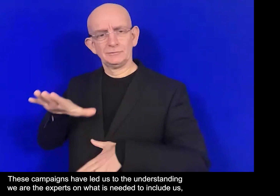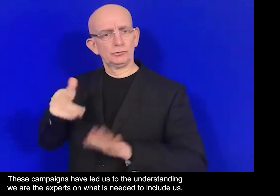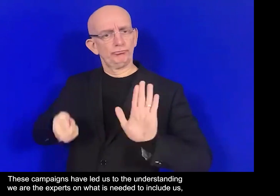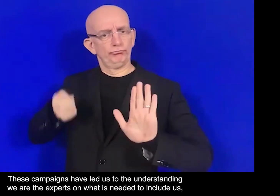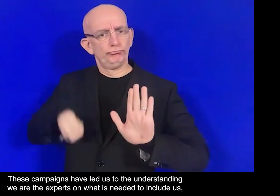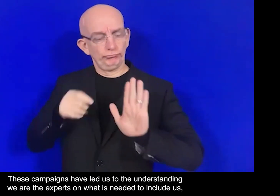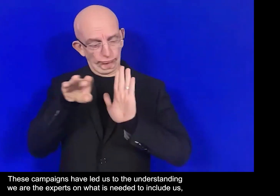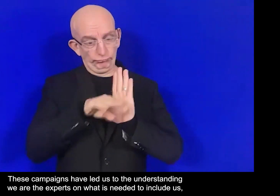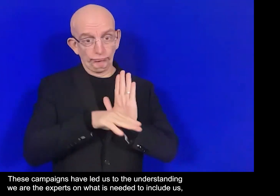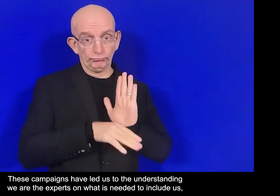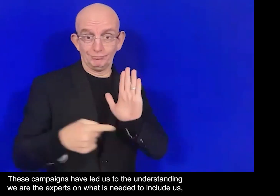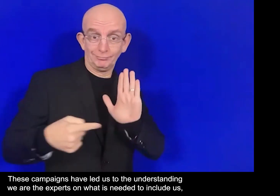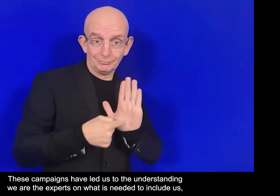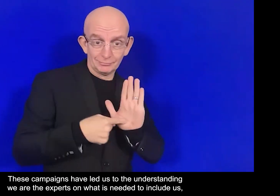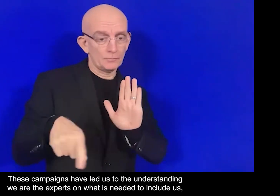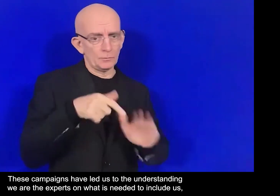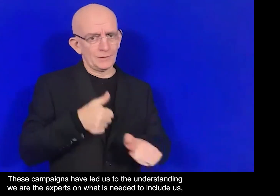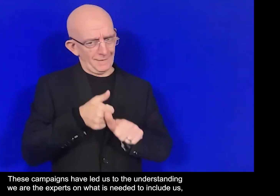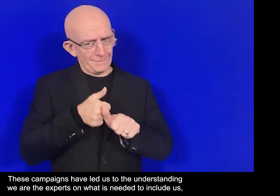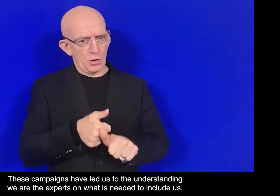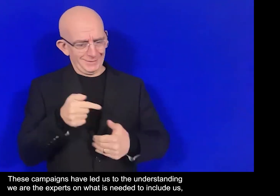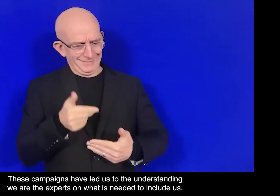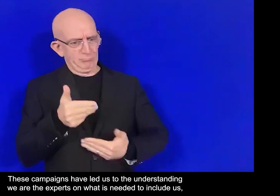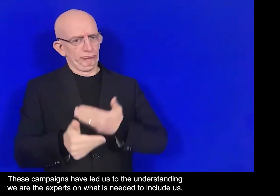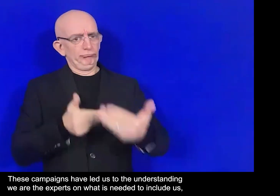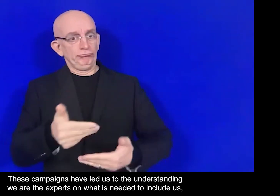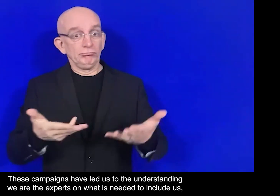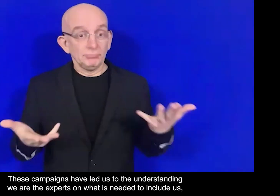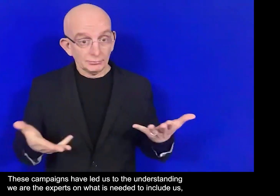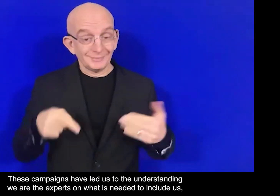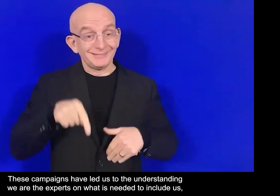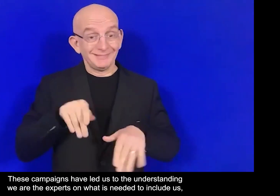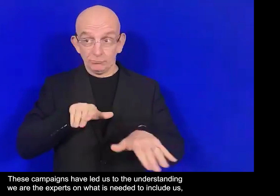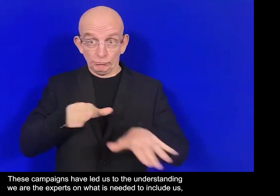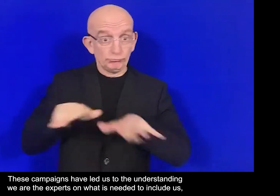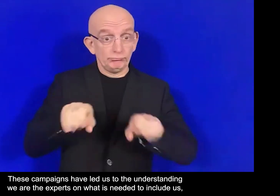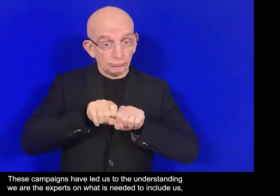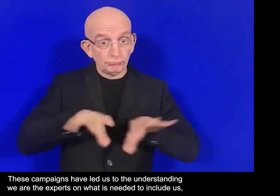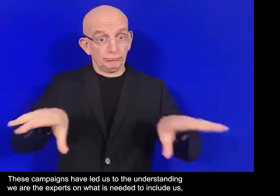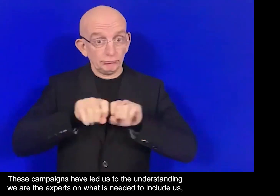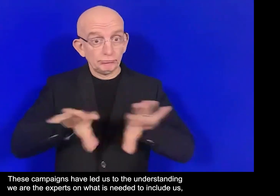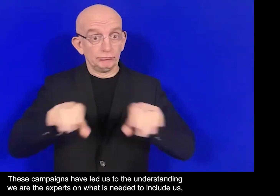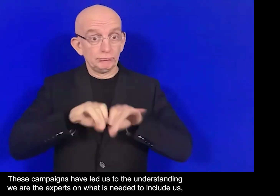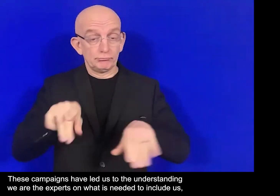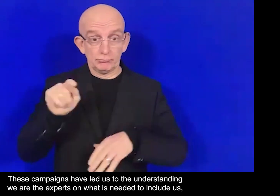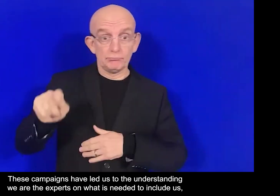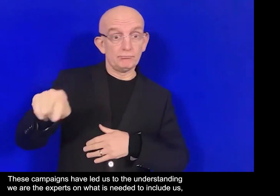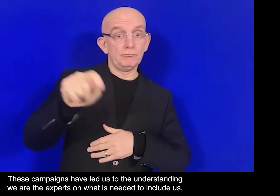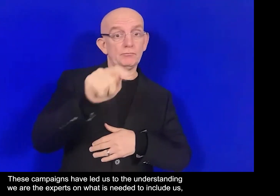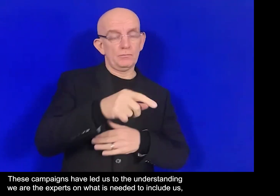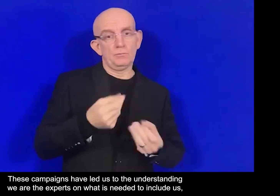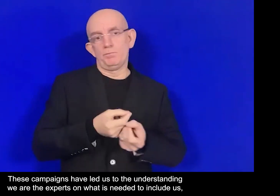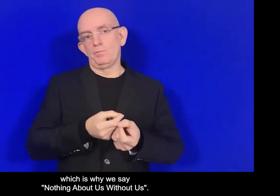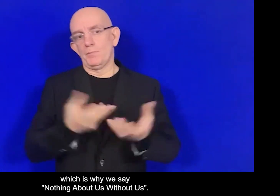These campaigns have led us to the understanding we are the experts on what is needed